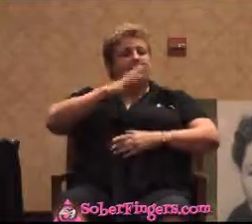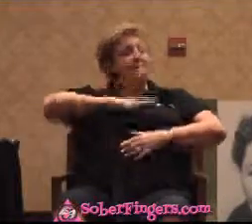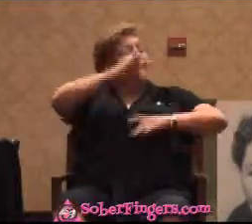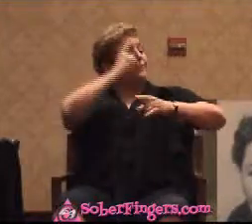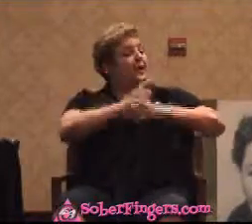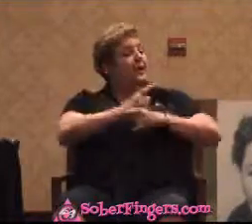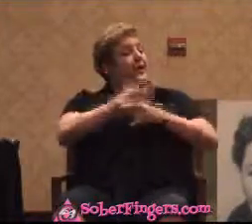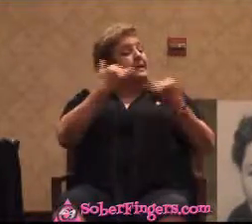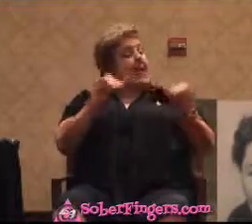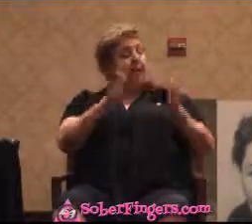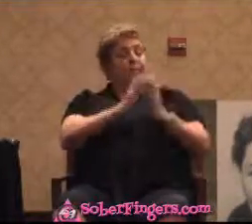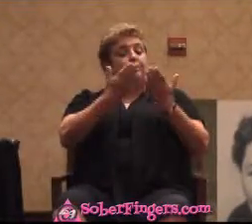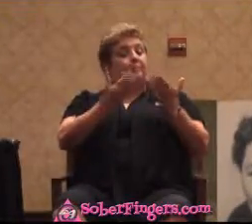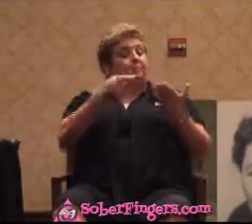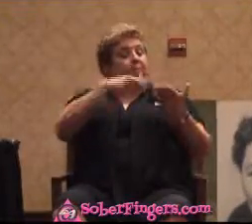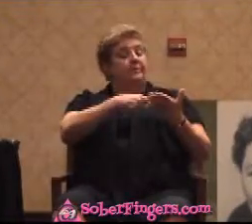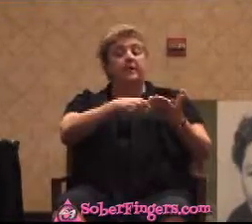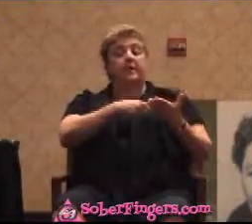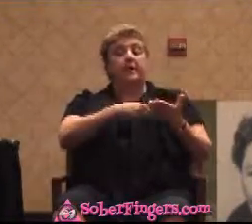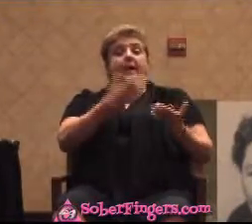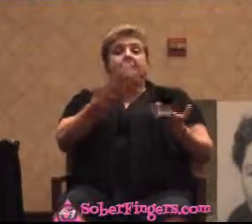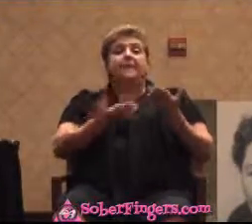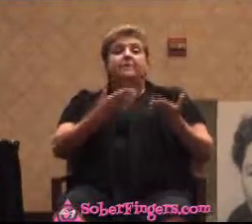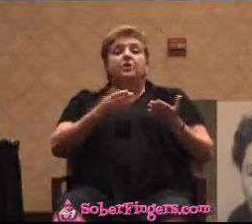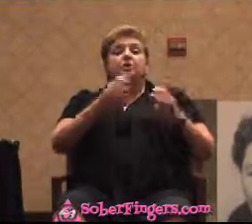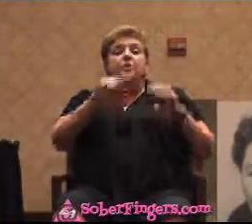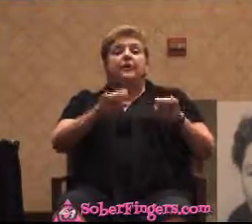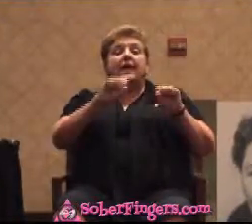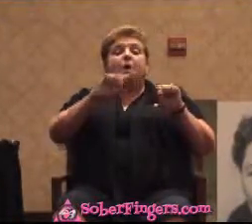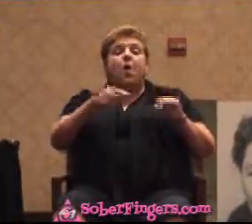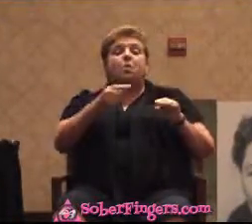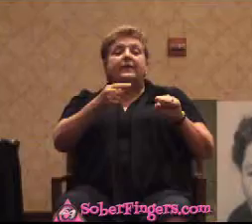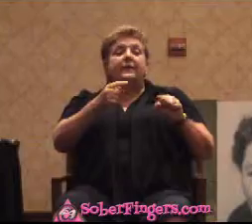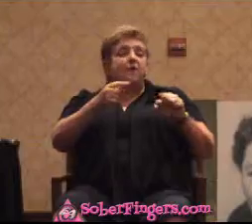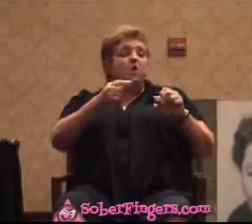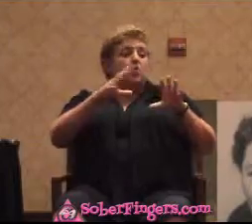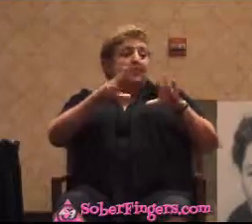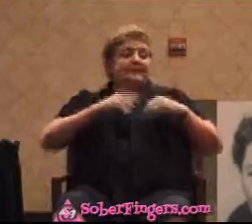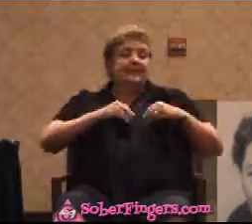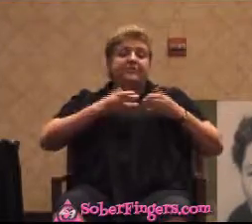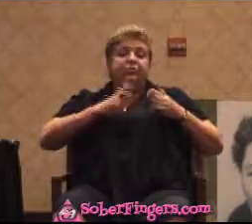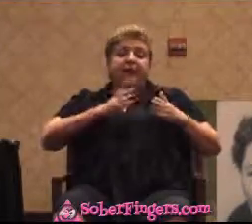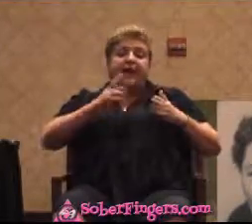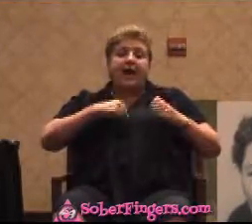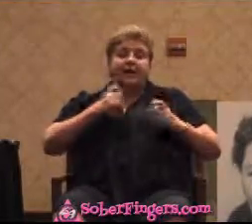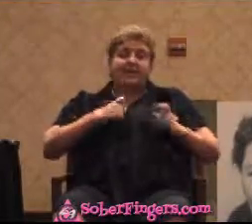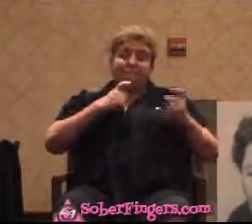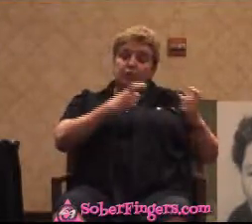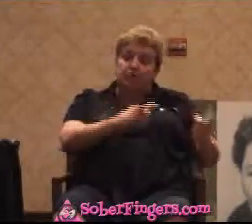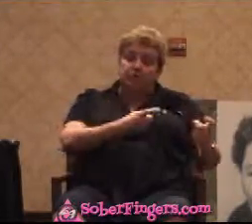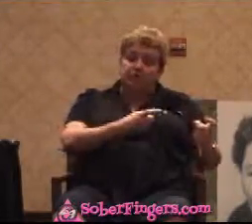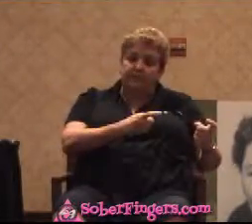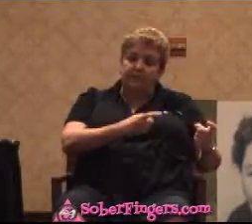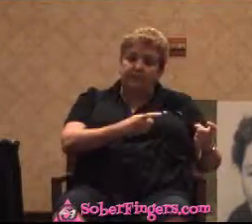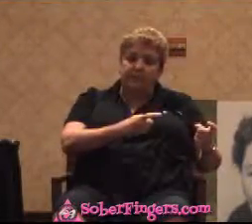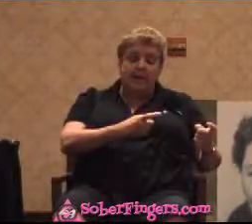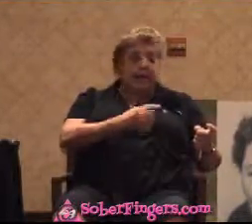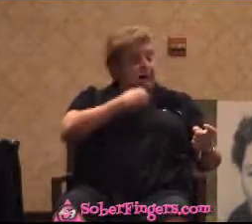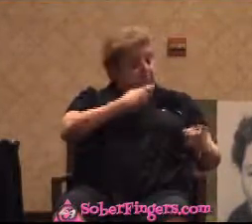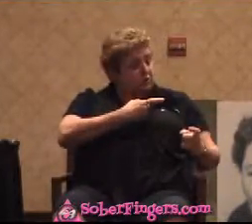may only be able to receive it the way I can give it to you. So I'm going to give it to you this way. I told you I'm from a family of Baptist